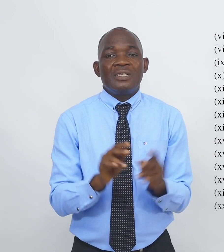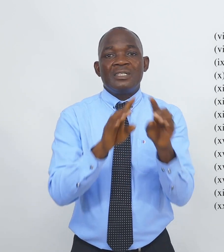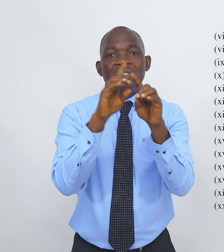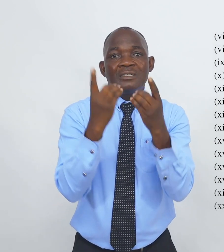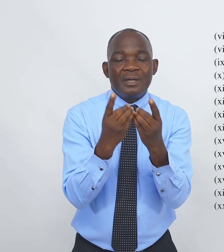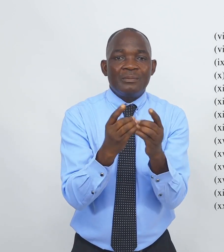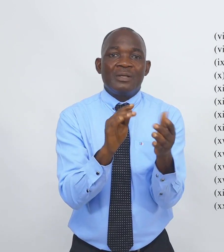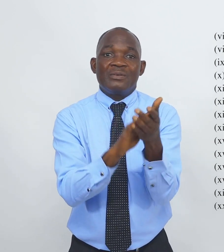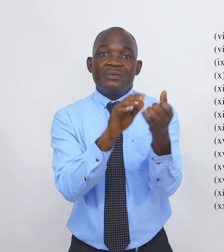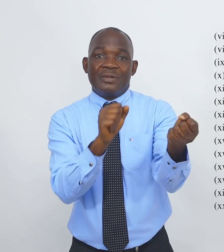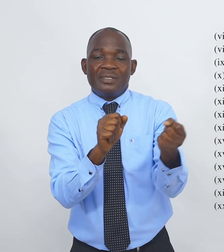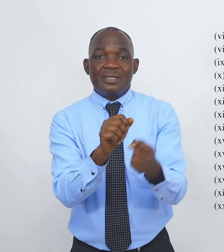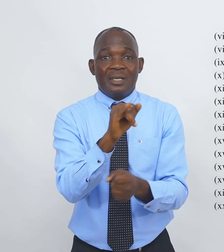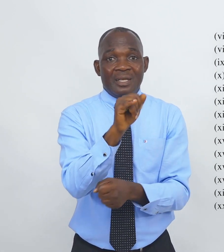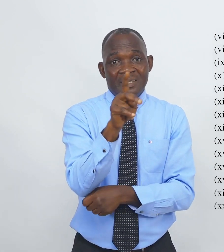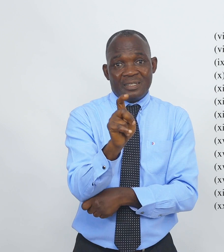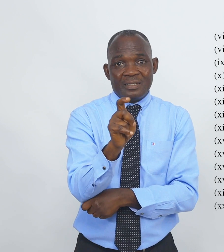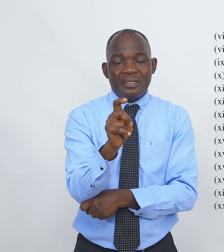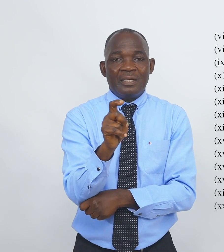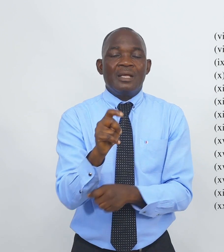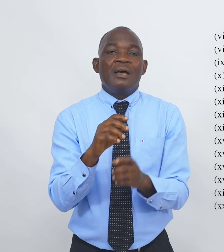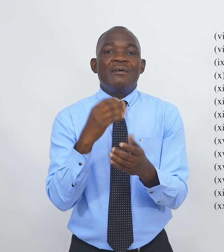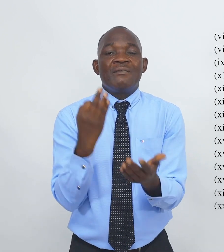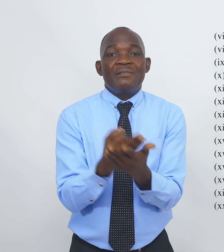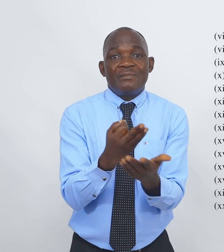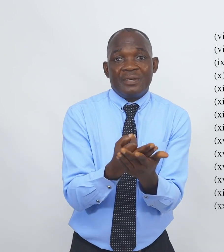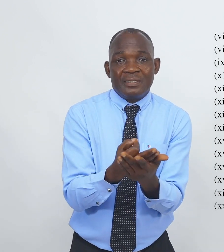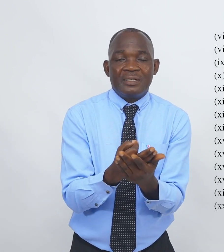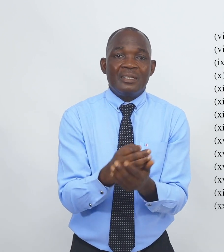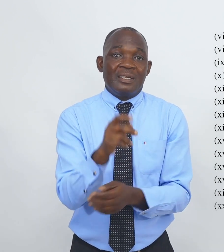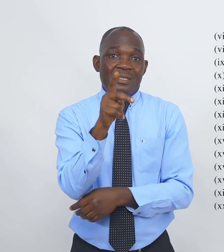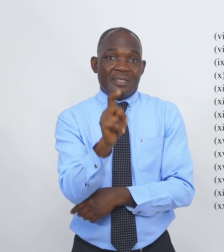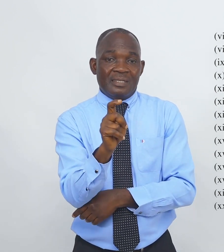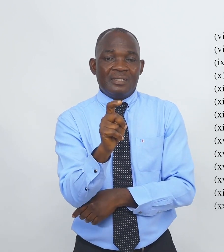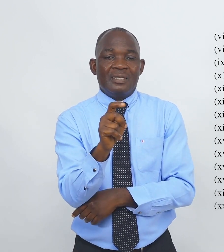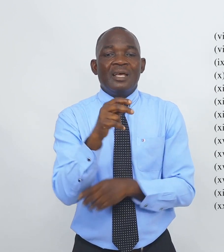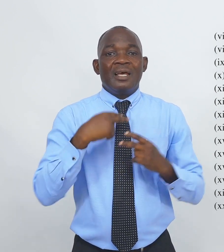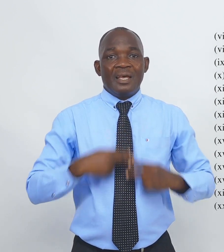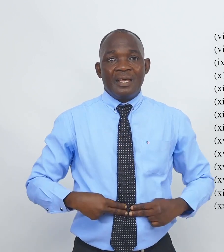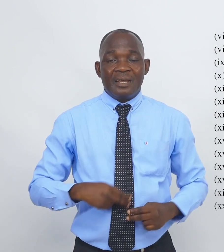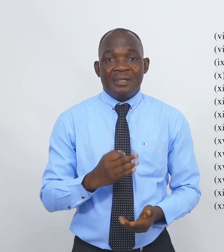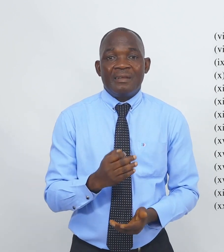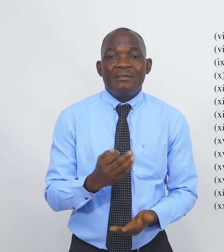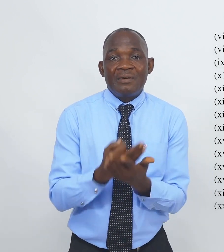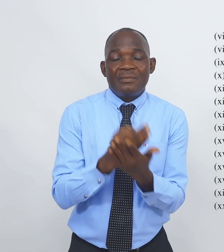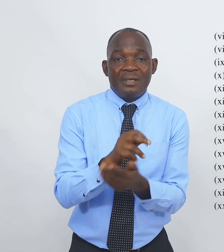Unit trusts. IX. Mutual funds. X. Hedge funds.